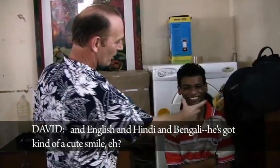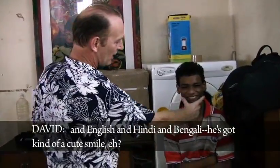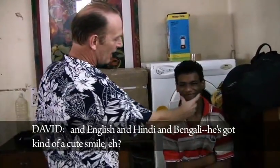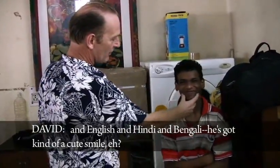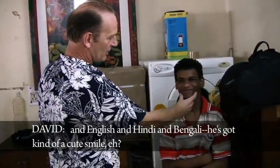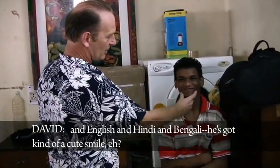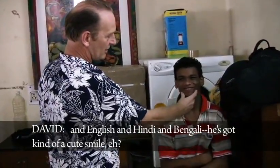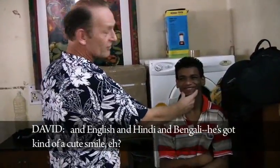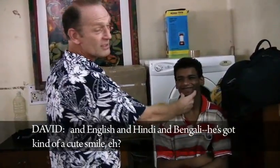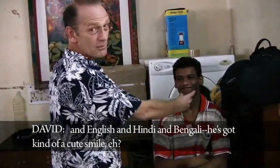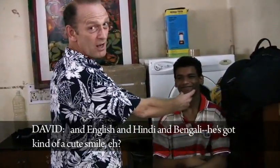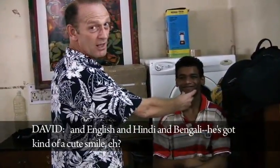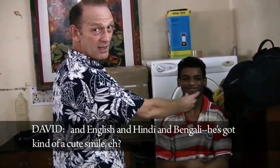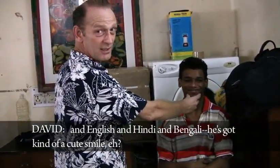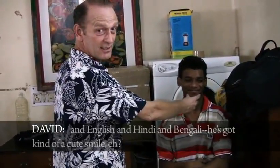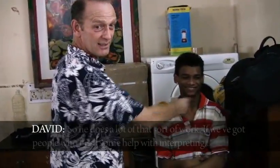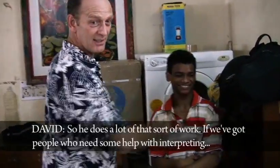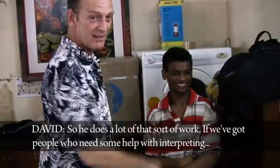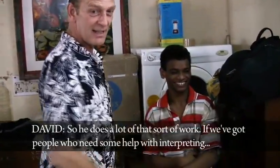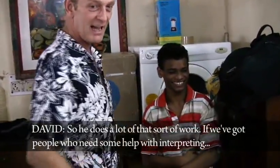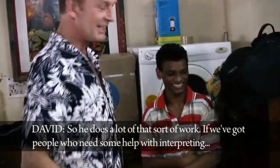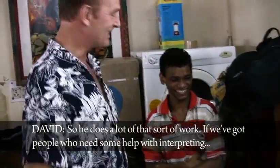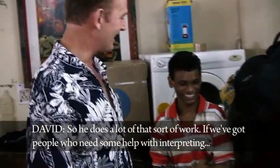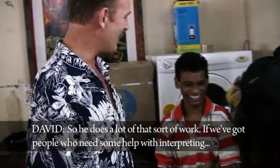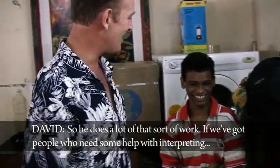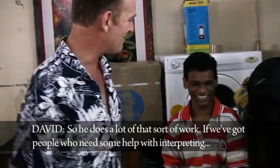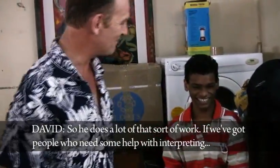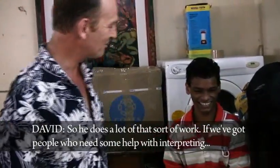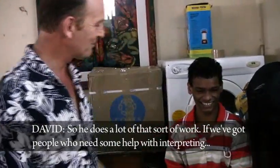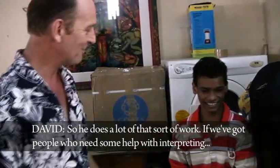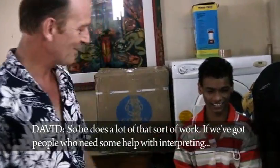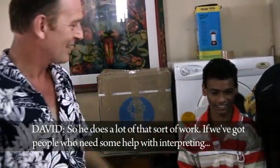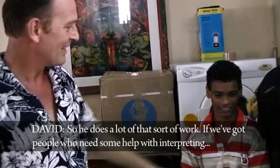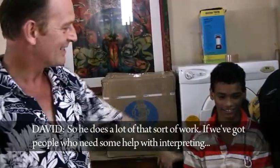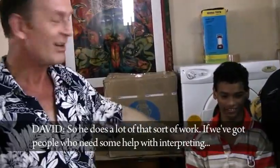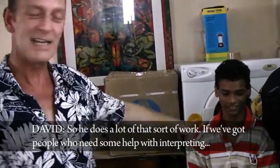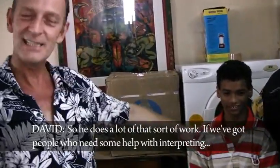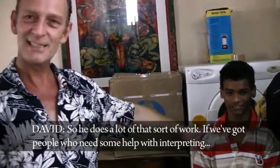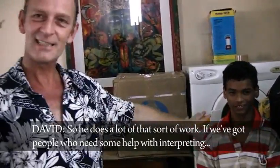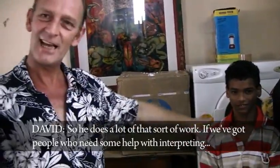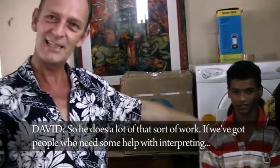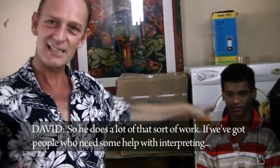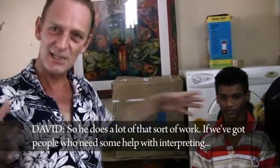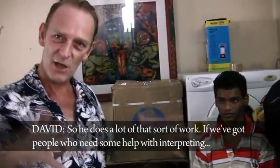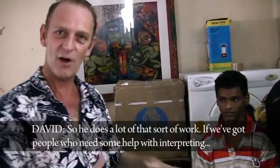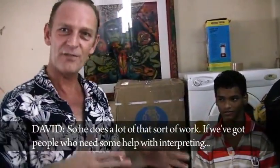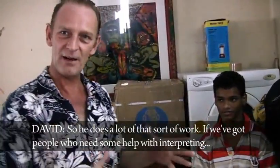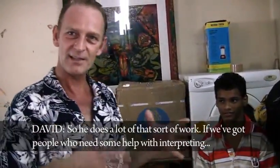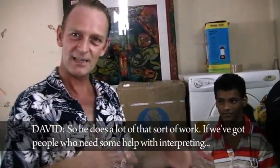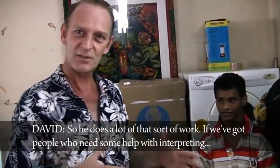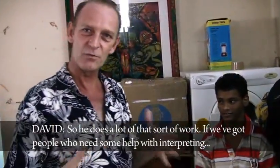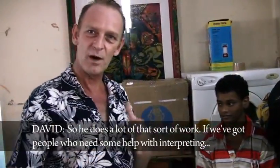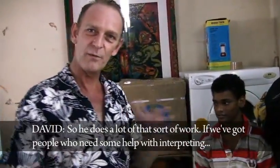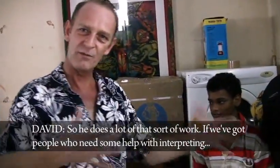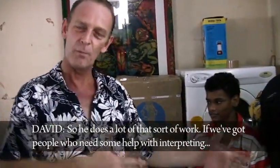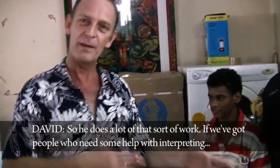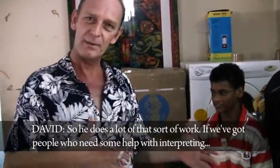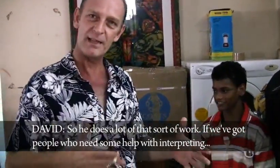of a cute smile, and so he does a lot of that sort of work. If we've got people in the